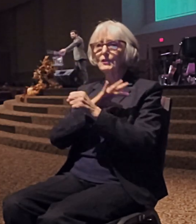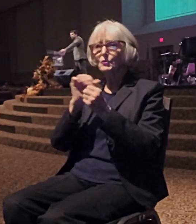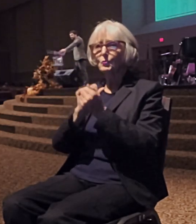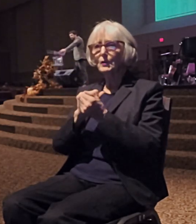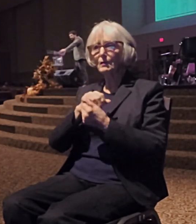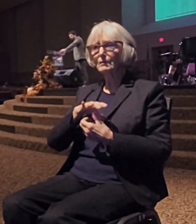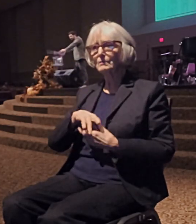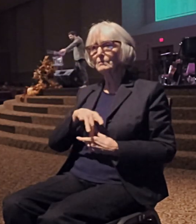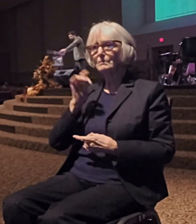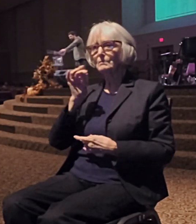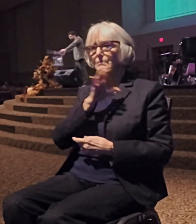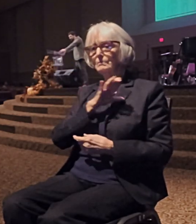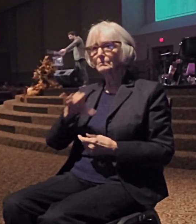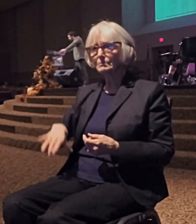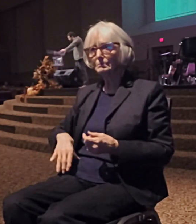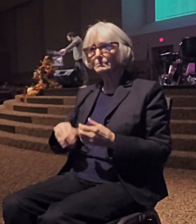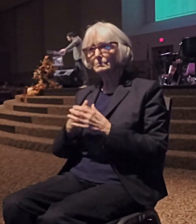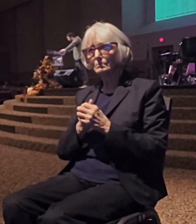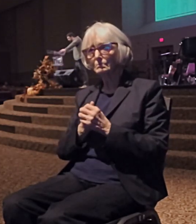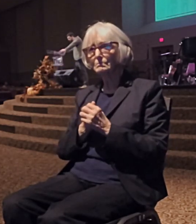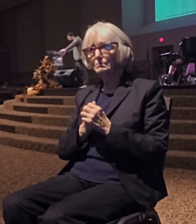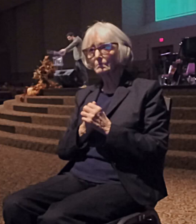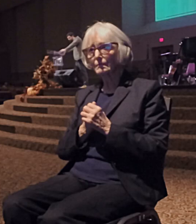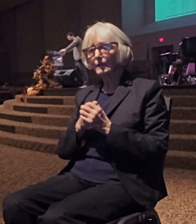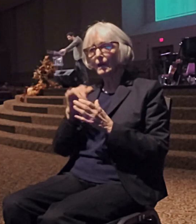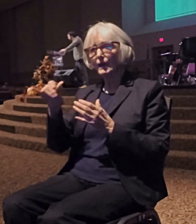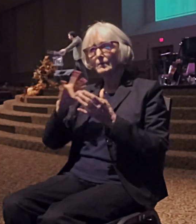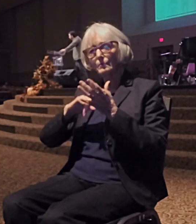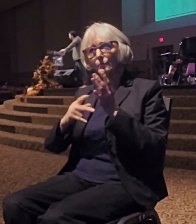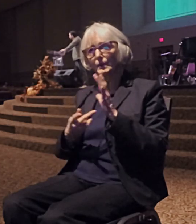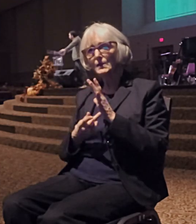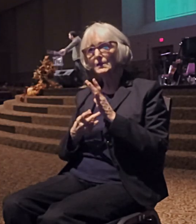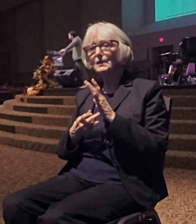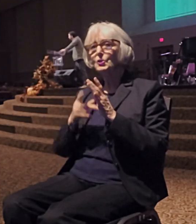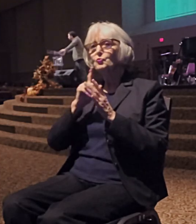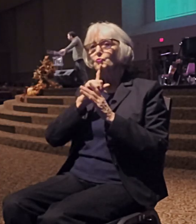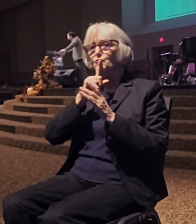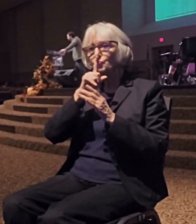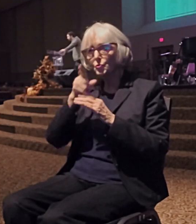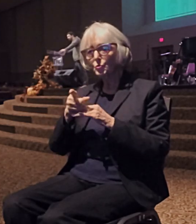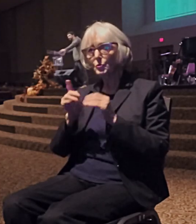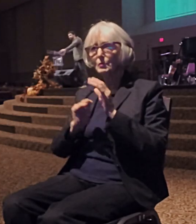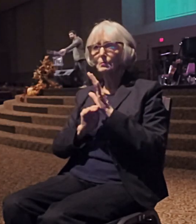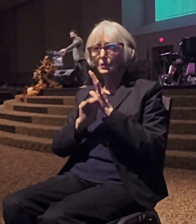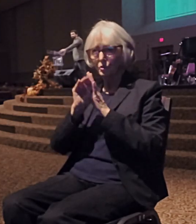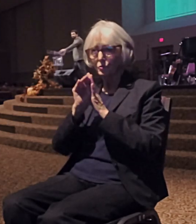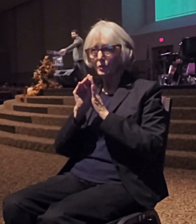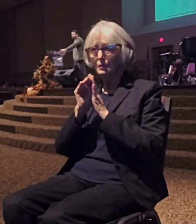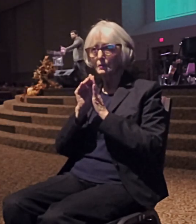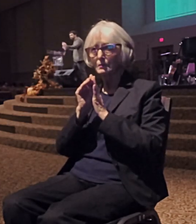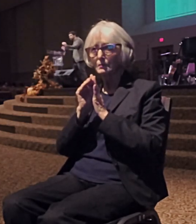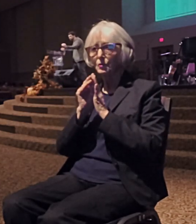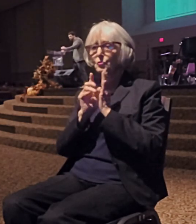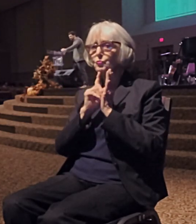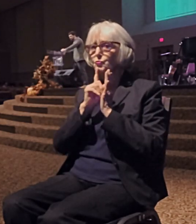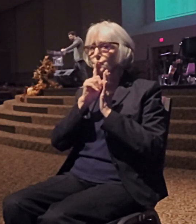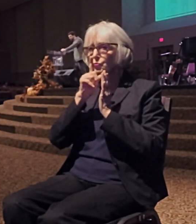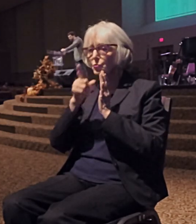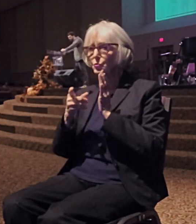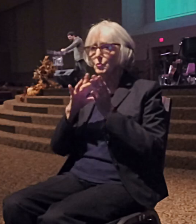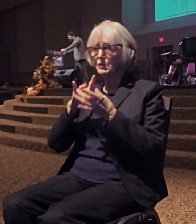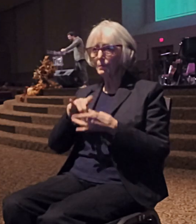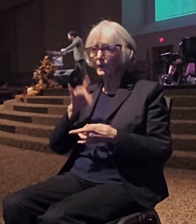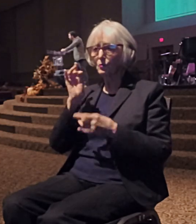Christ. And here's what this means, church family. It means true maturity. True